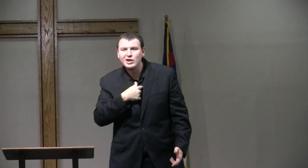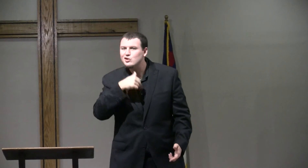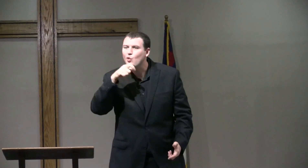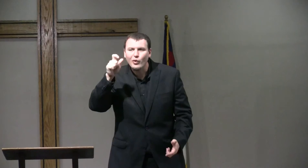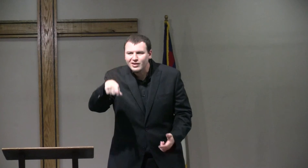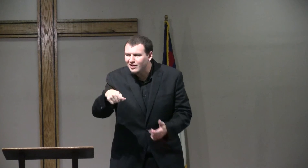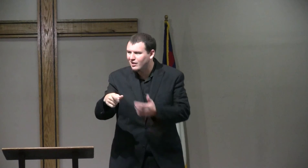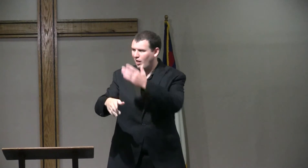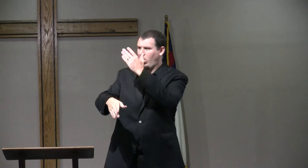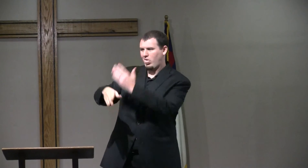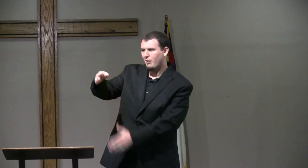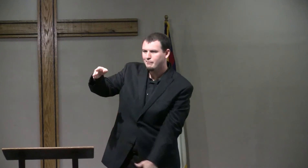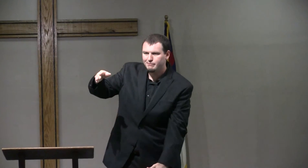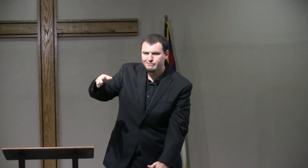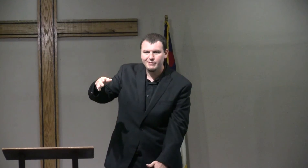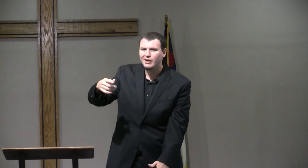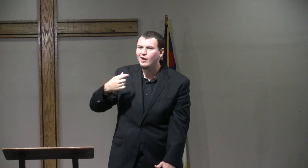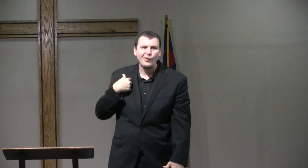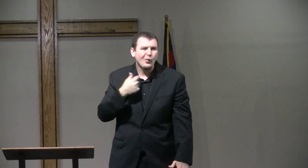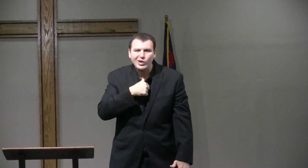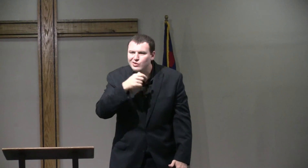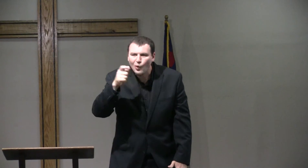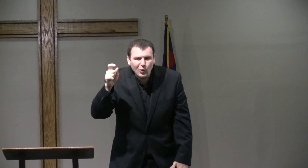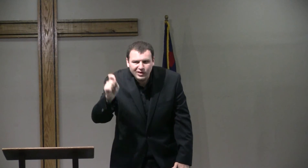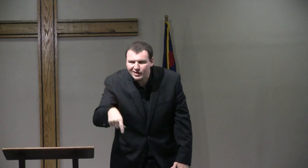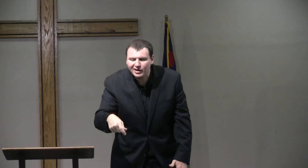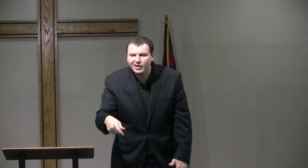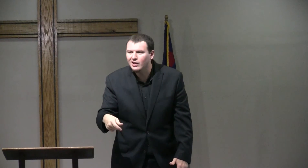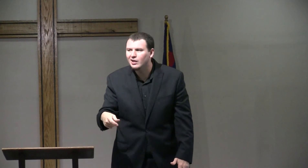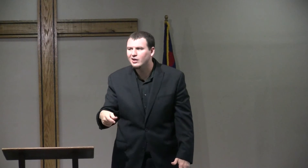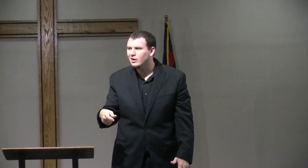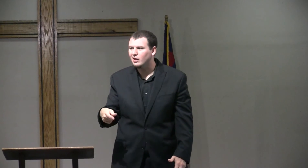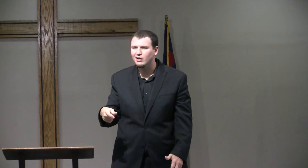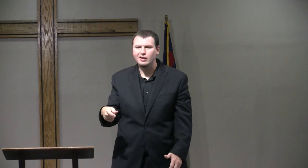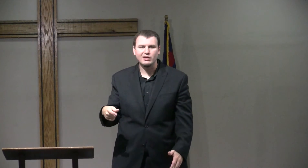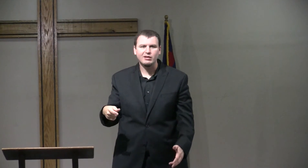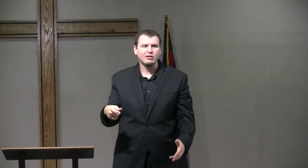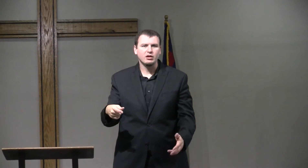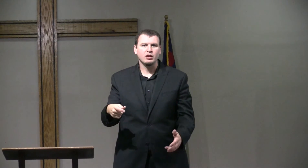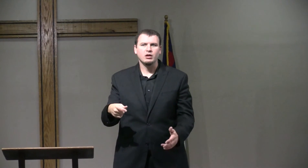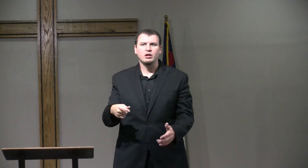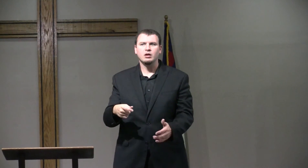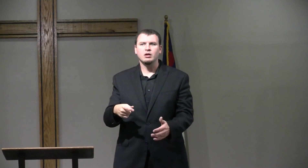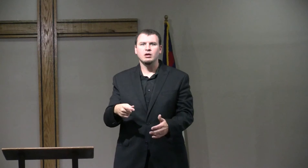We don't need to pluck our eyes out or cut our hands off. We don't need to do that.